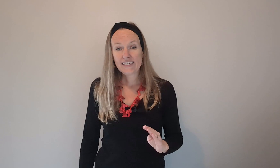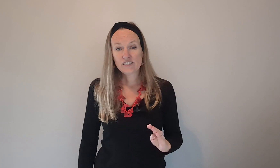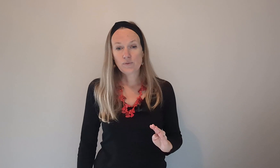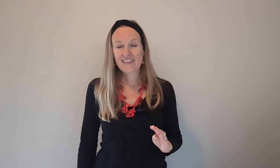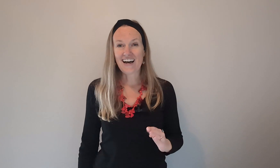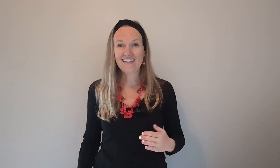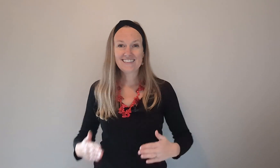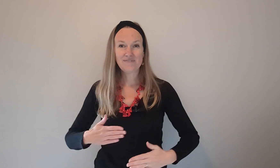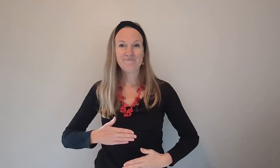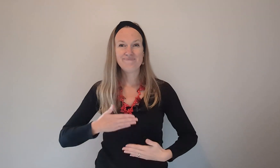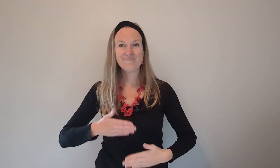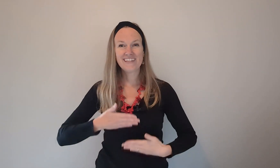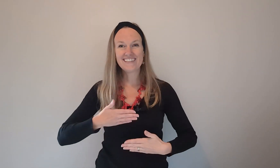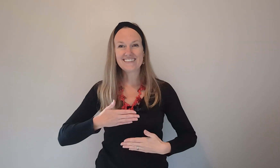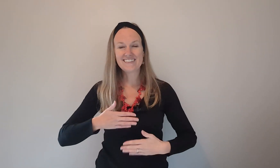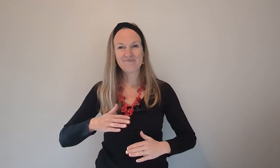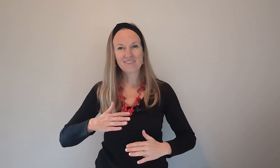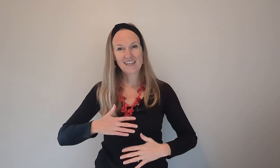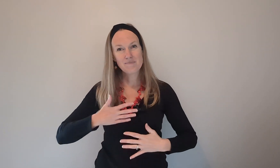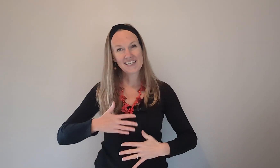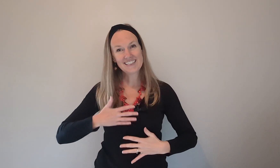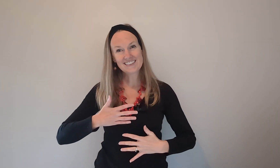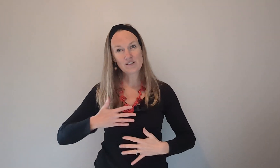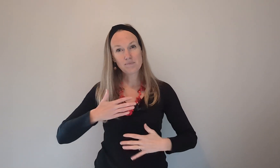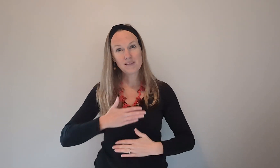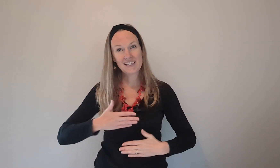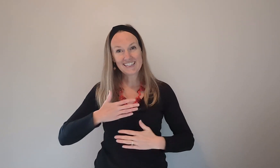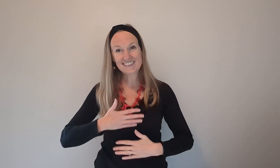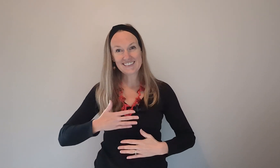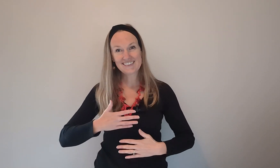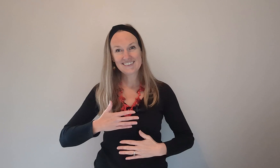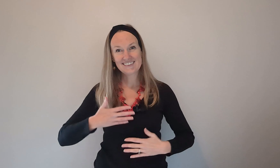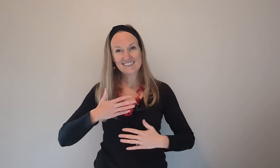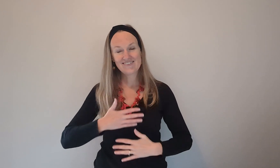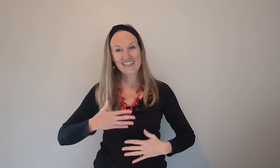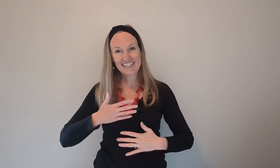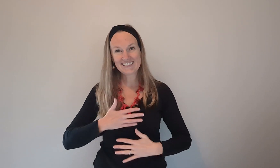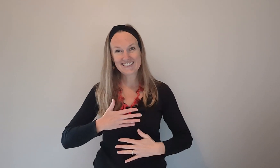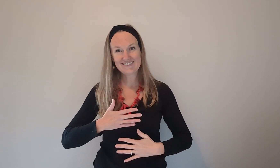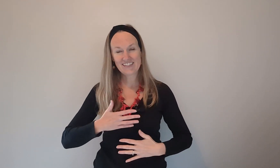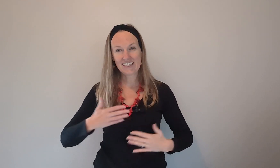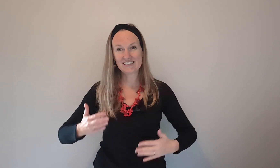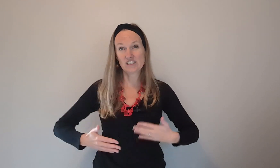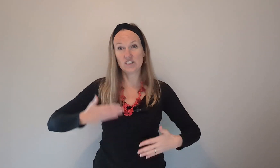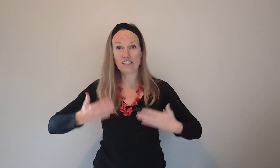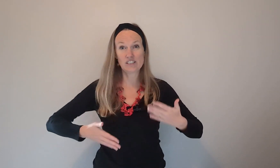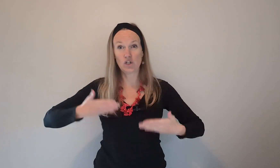Pleased with us. Pleased. Okay, pleased or pleased. Pleased. Okay, this is like